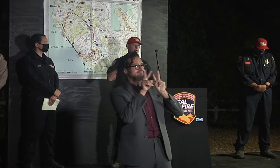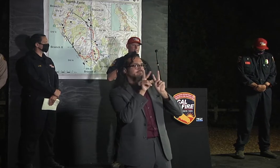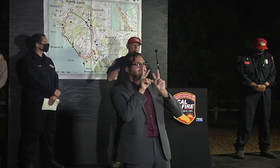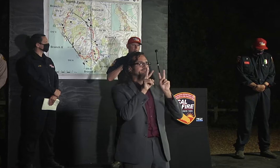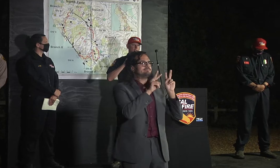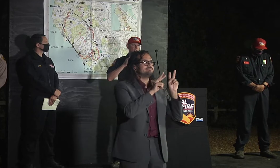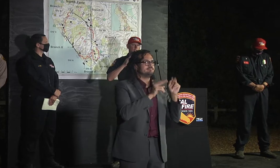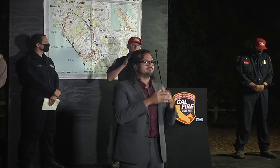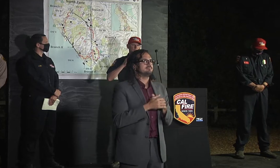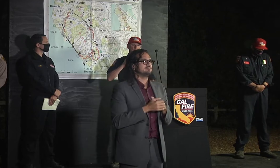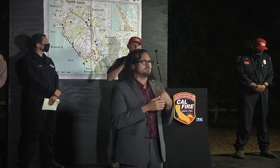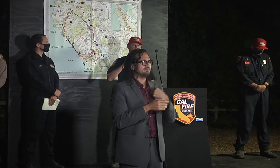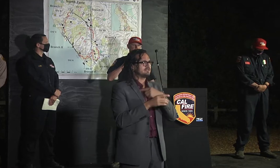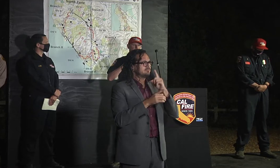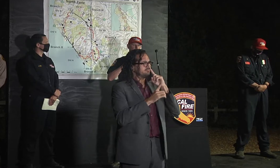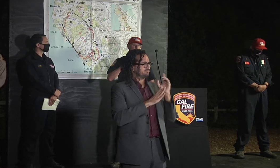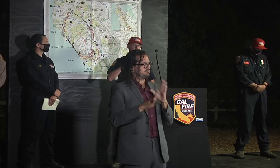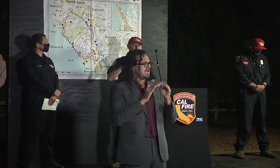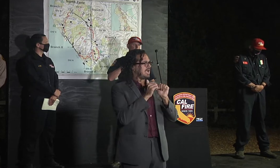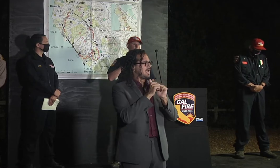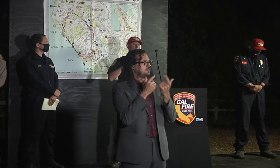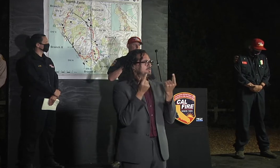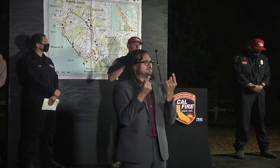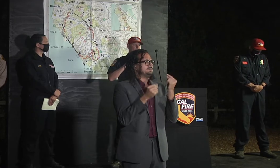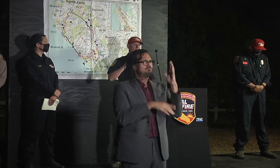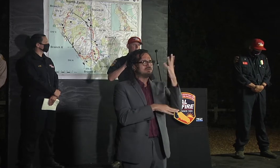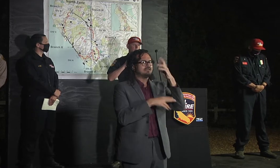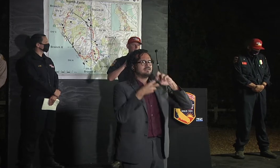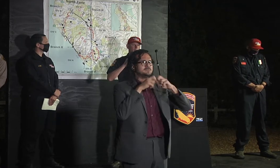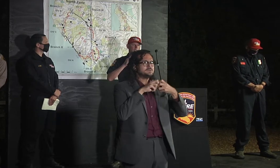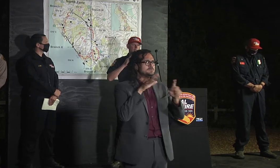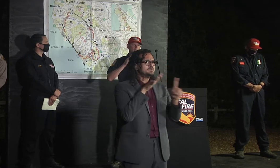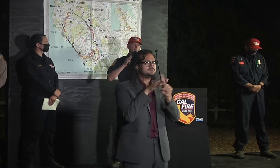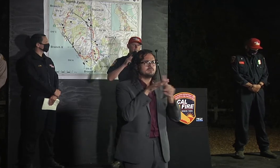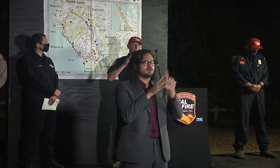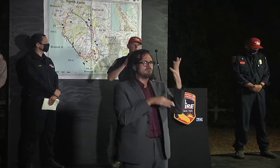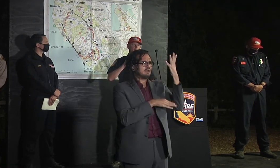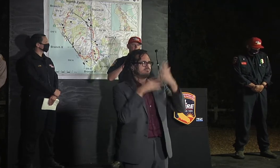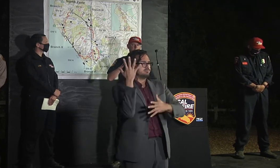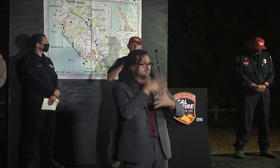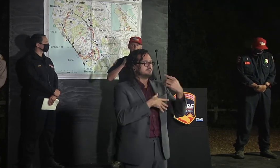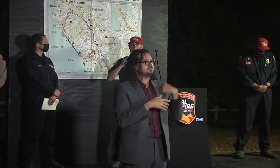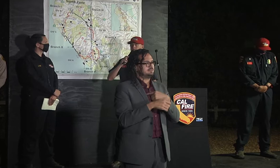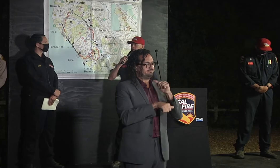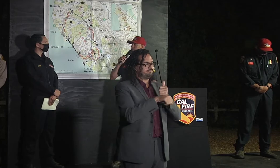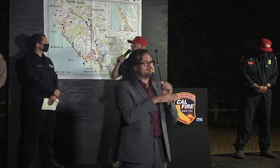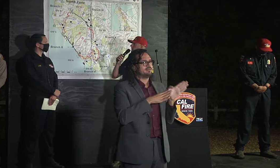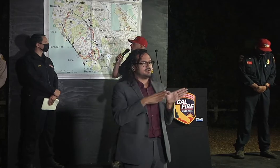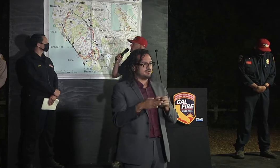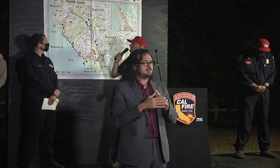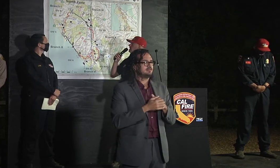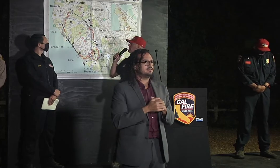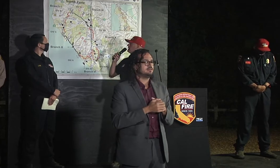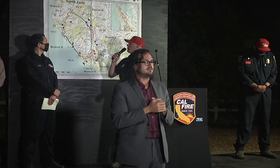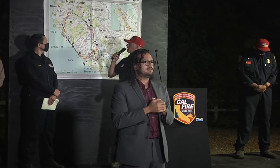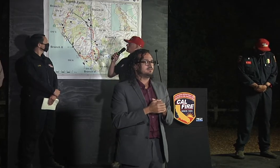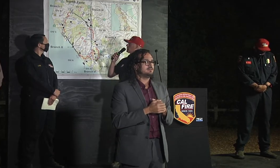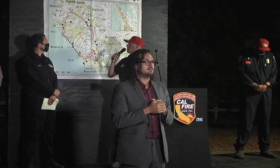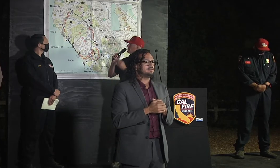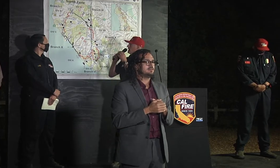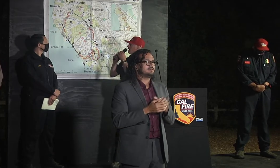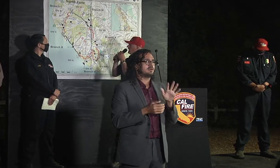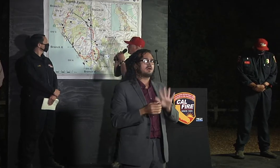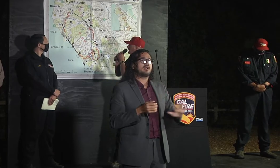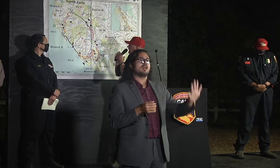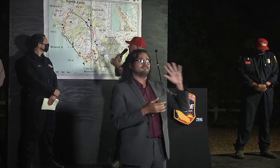to address that issue. It's throughout the fire, but we have a significant amount in that particular area that we're